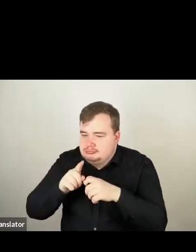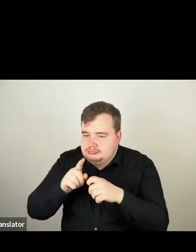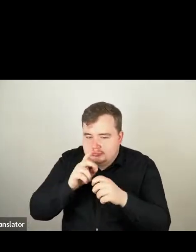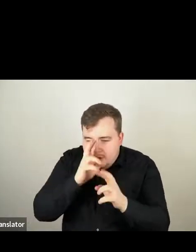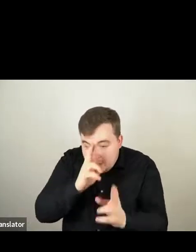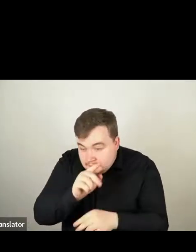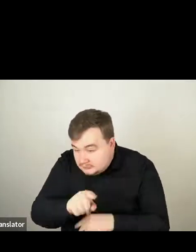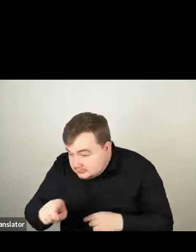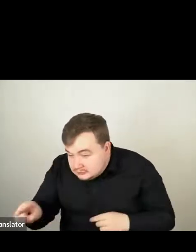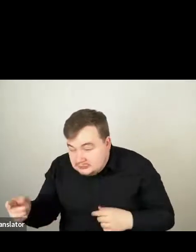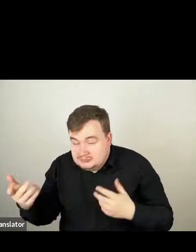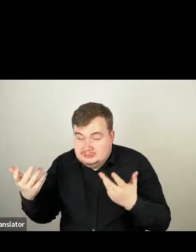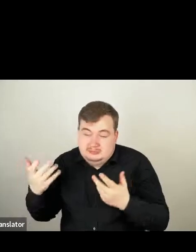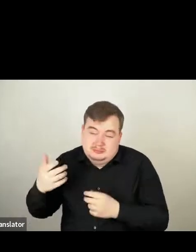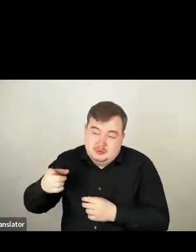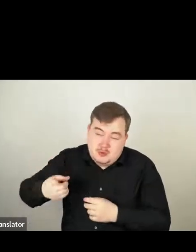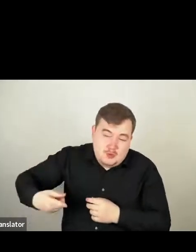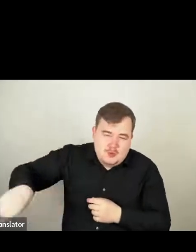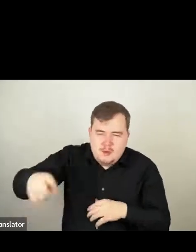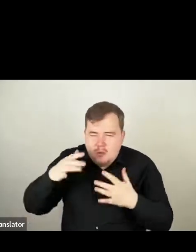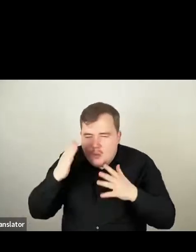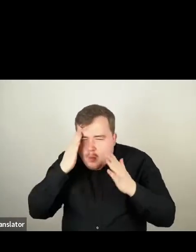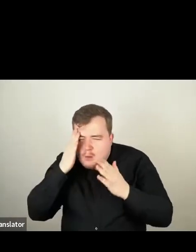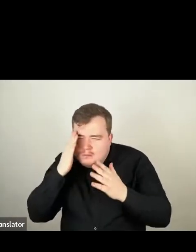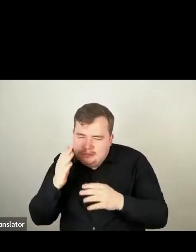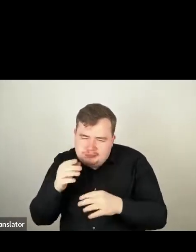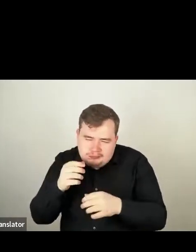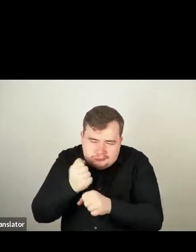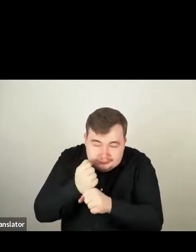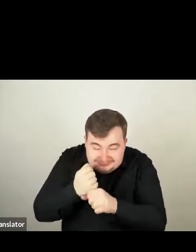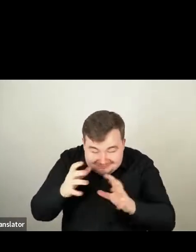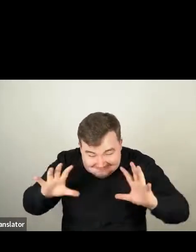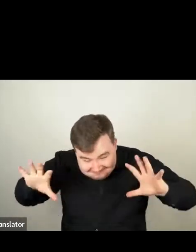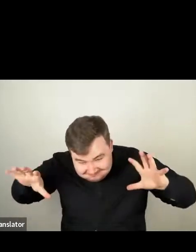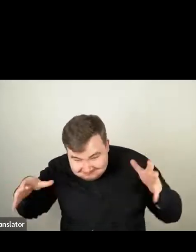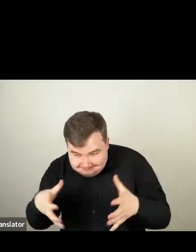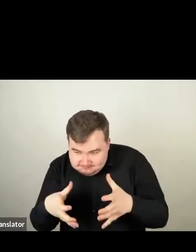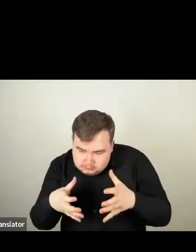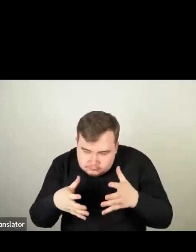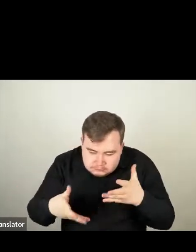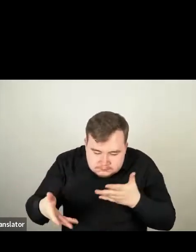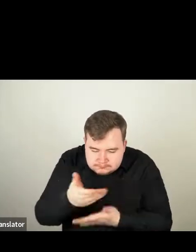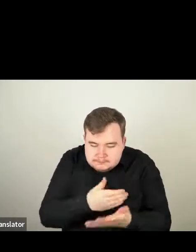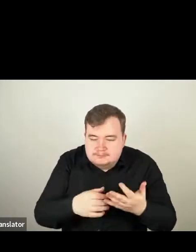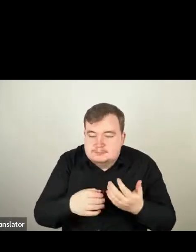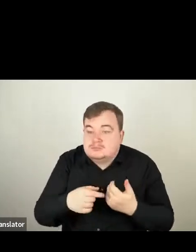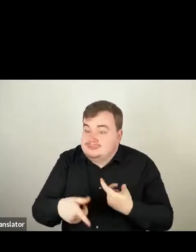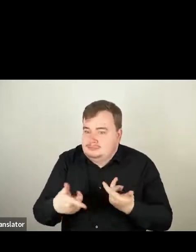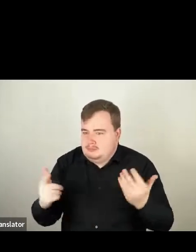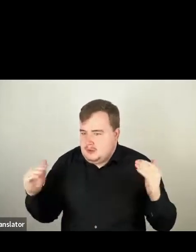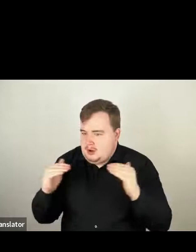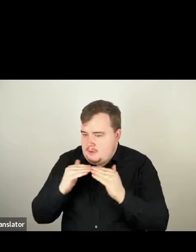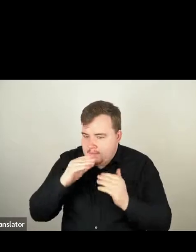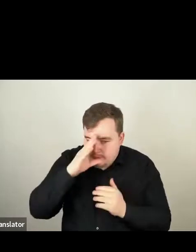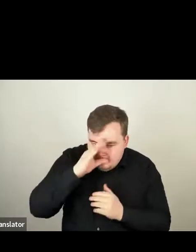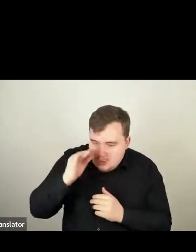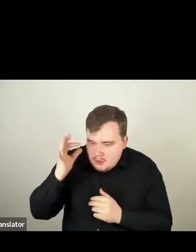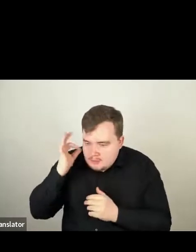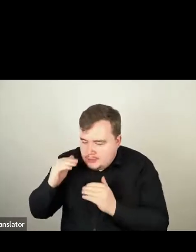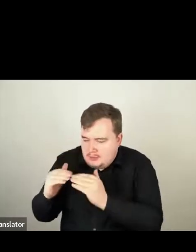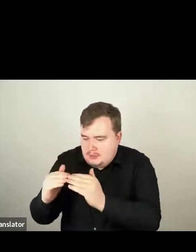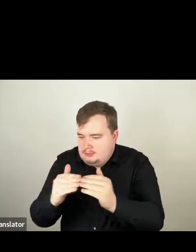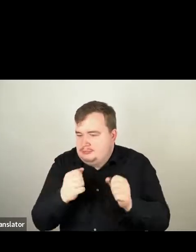also because working towards gender equality, and that requires of a whole of society